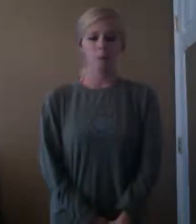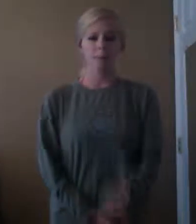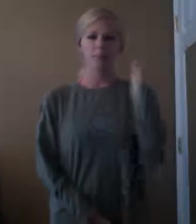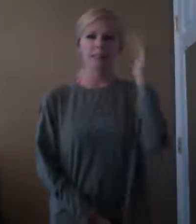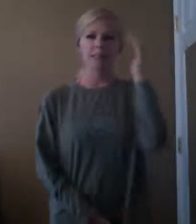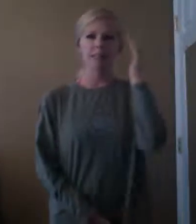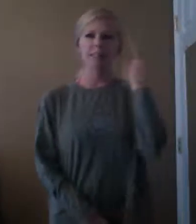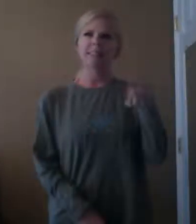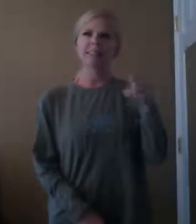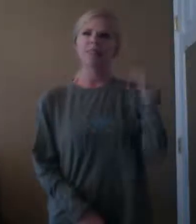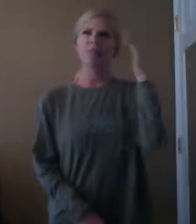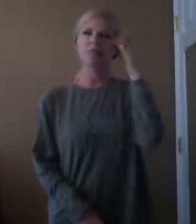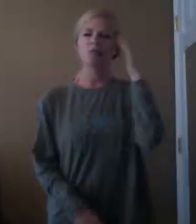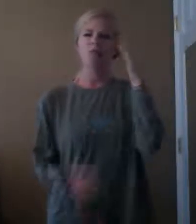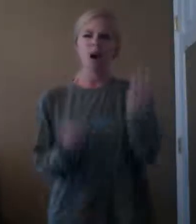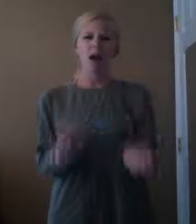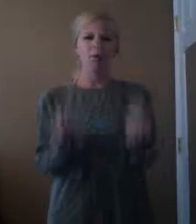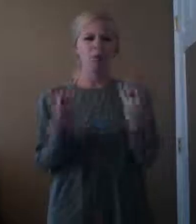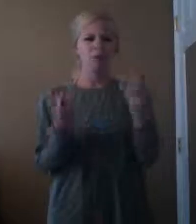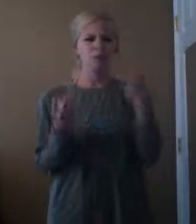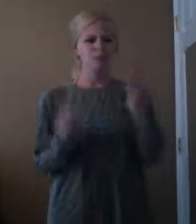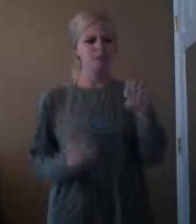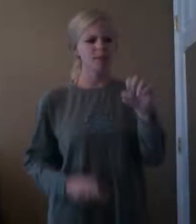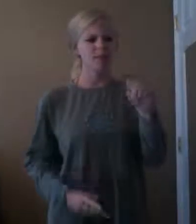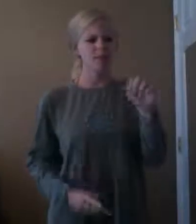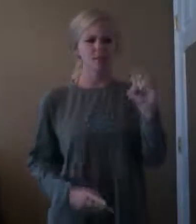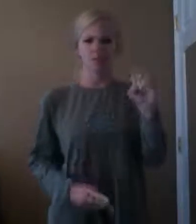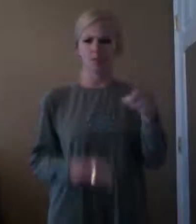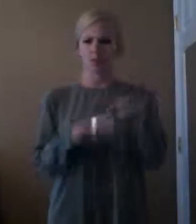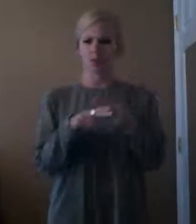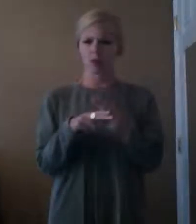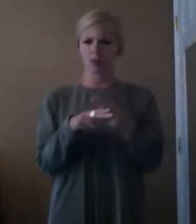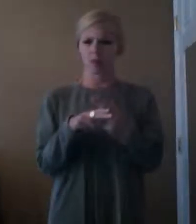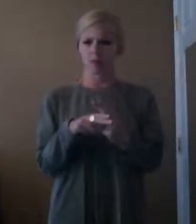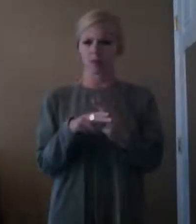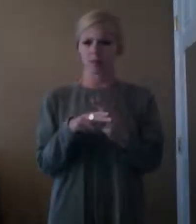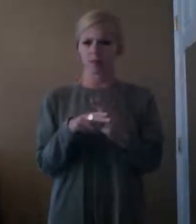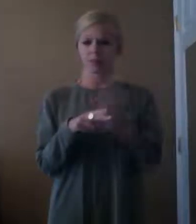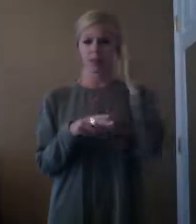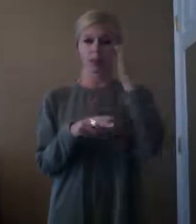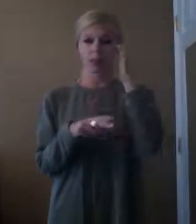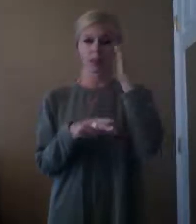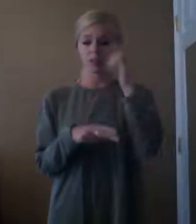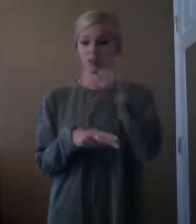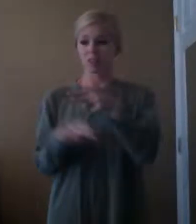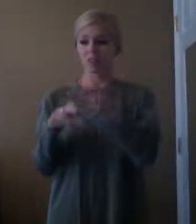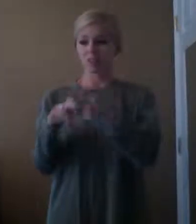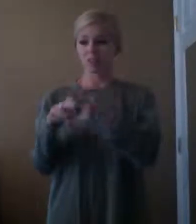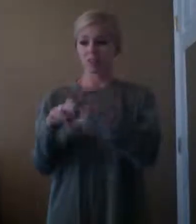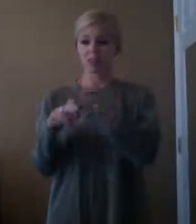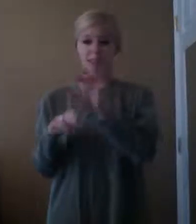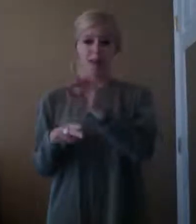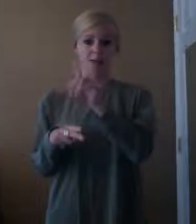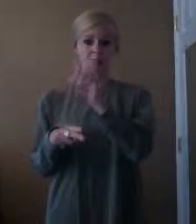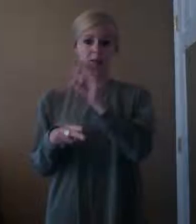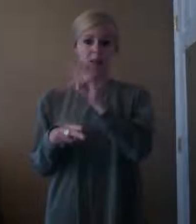weighs. We know that Max weighs 8 pounds. So we have one box with an 8 in